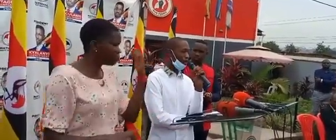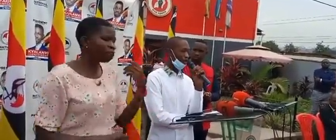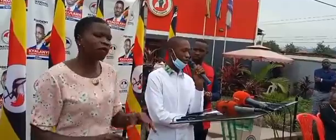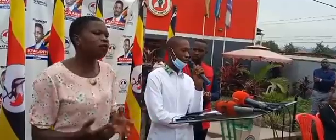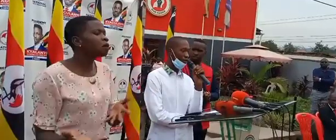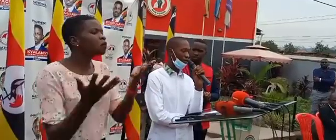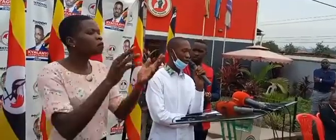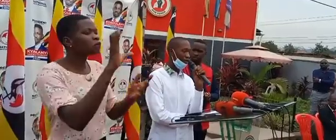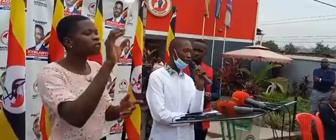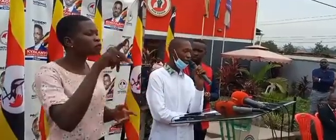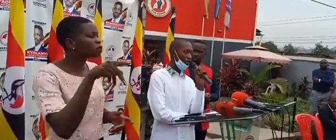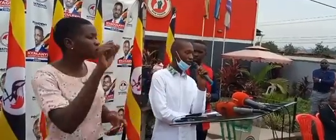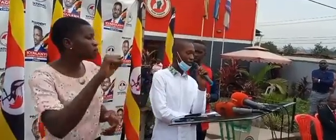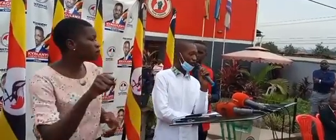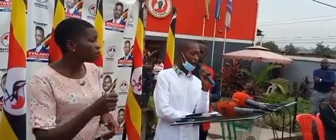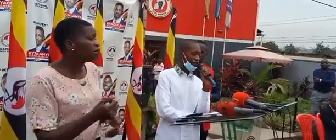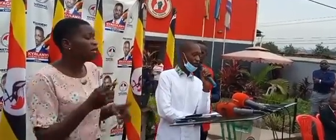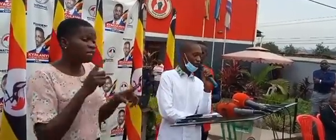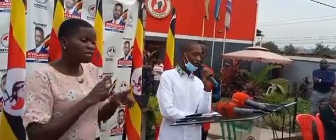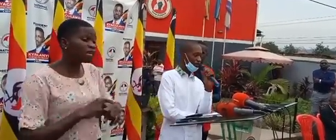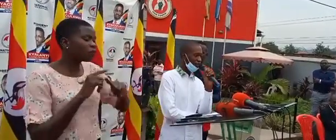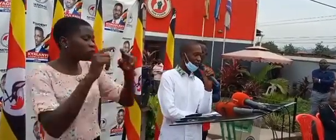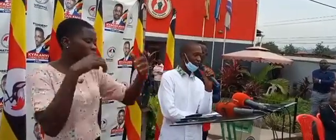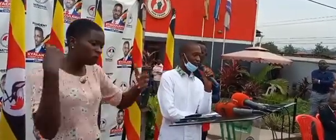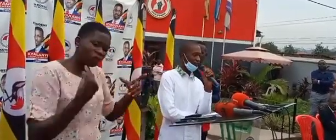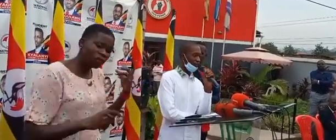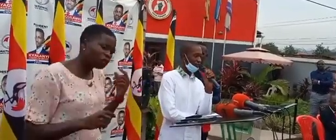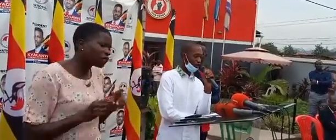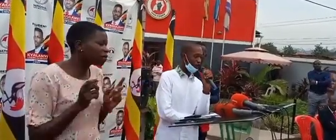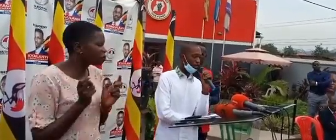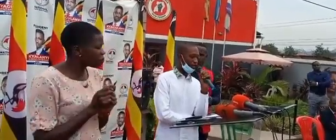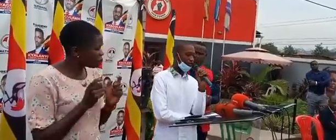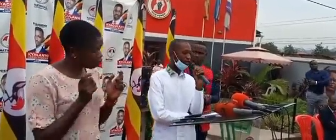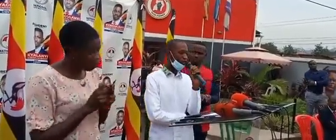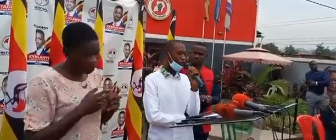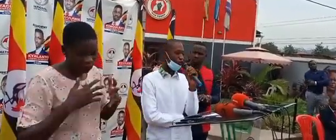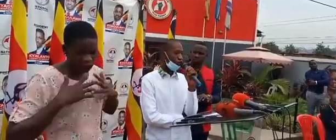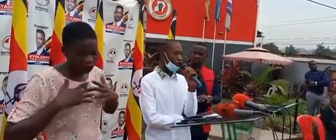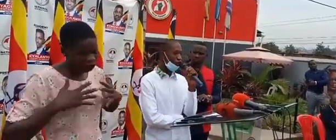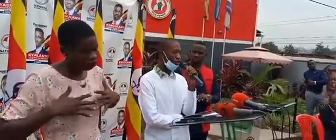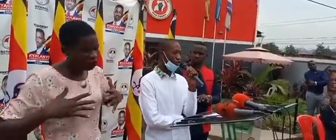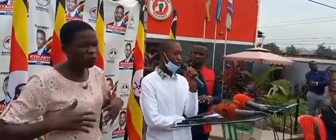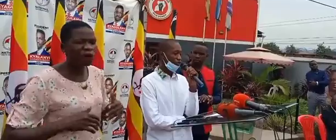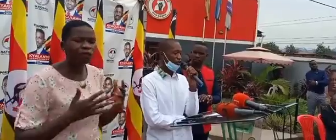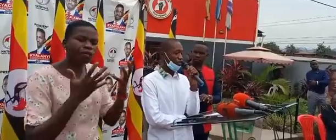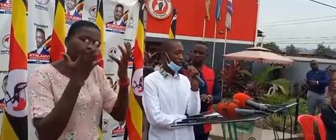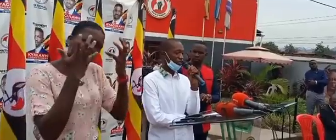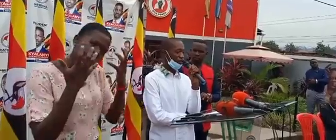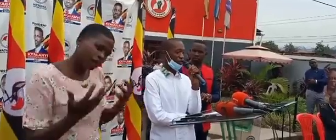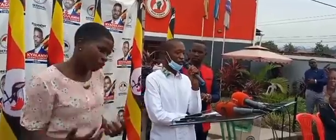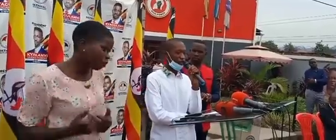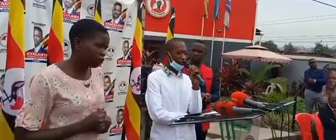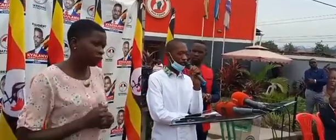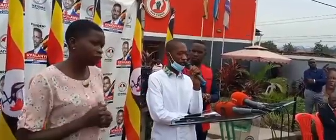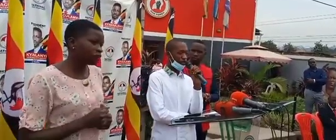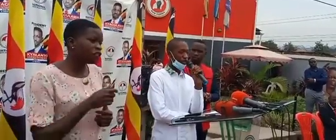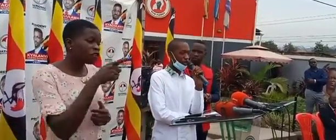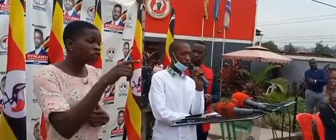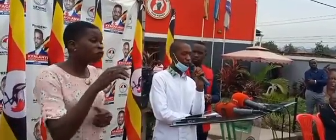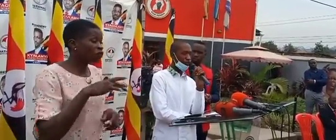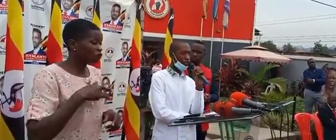naye nga olumi gwali gw'amaanyi we nayitamu okwana kati mpita mbulumi obw'amaanyi omuntu yali alumiddwa ku